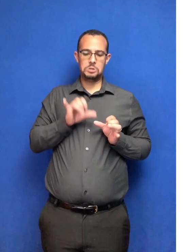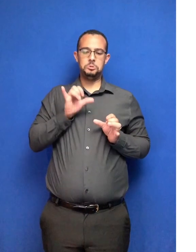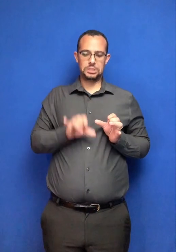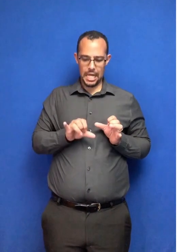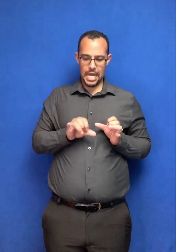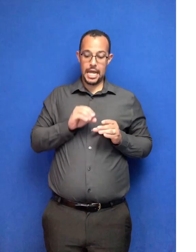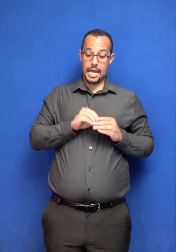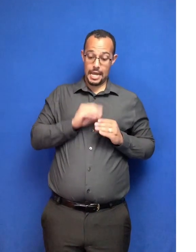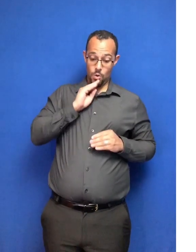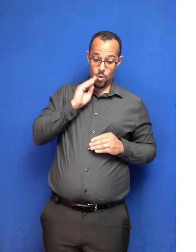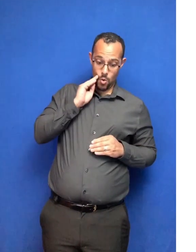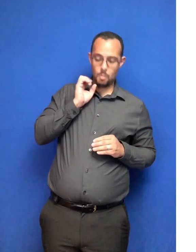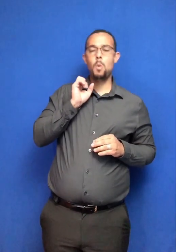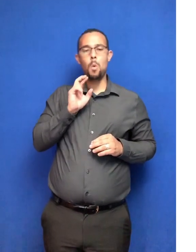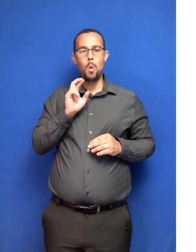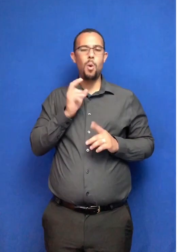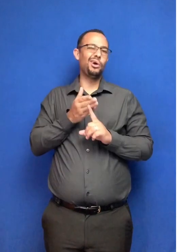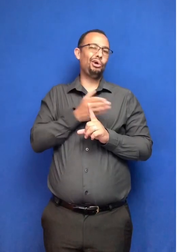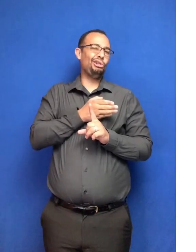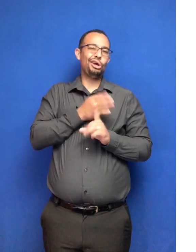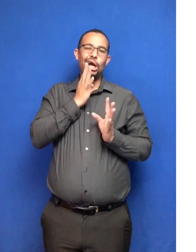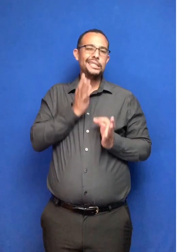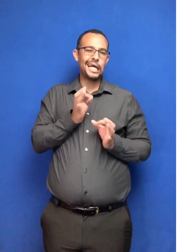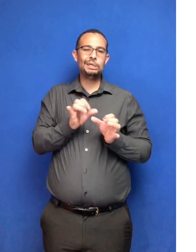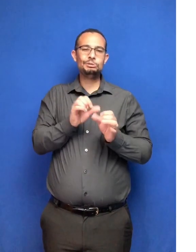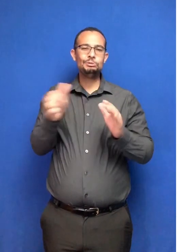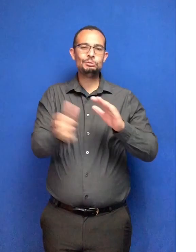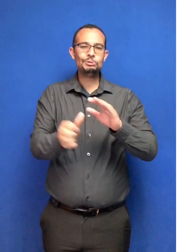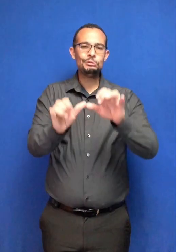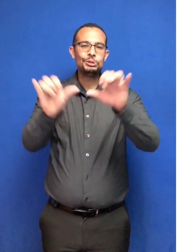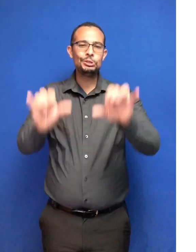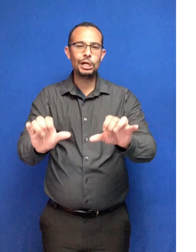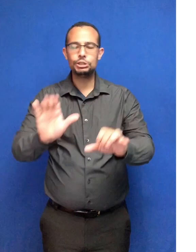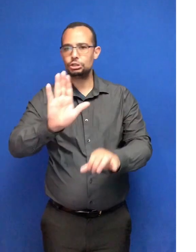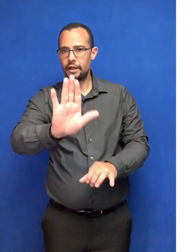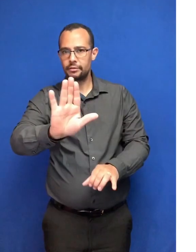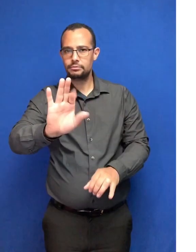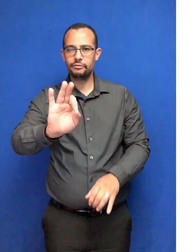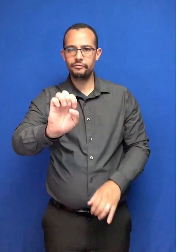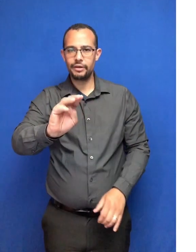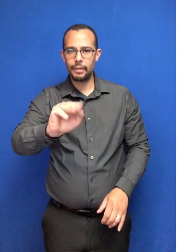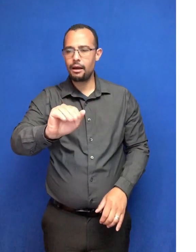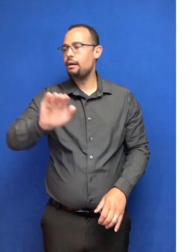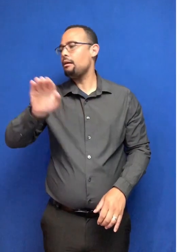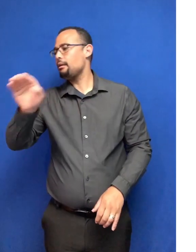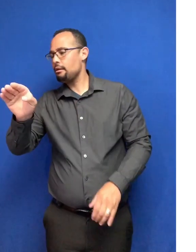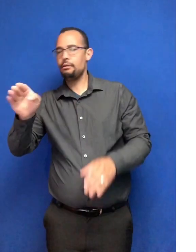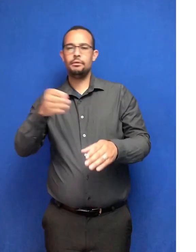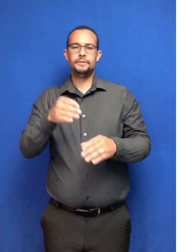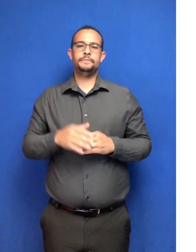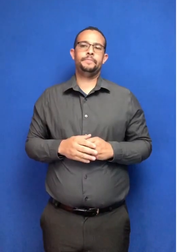windows. Hallways or an interior room on the lowest level that is